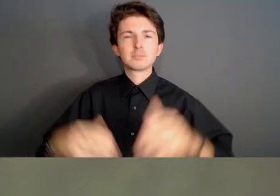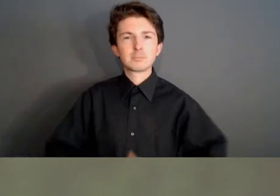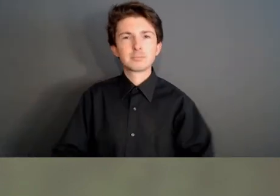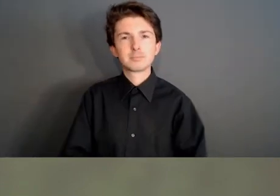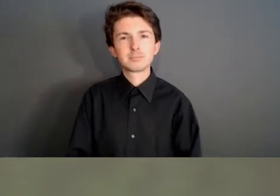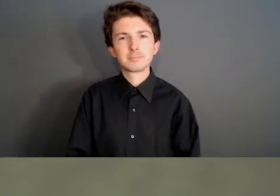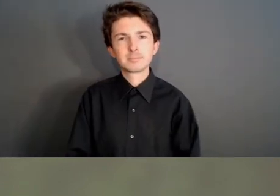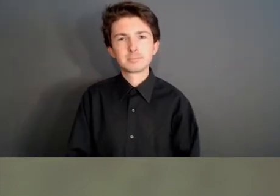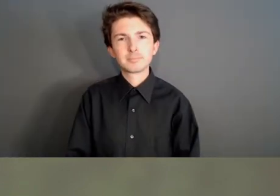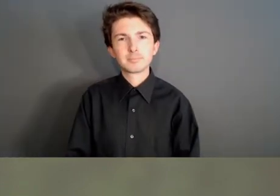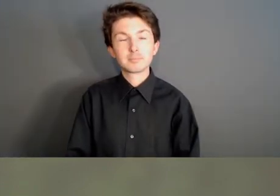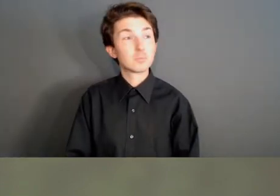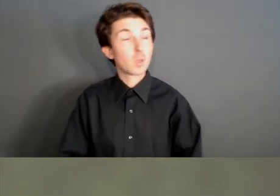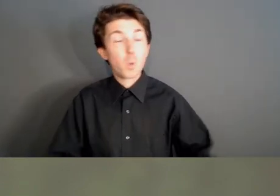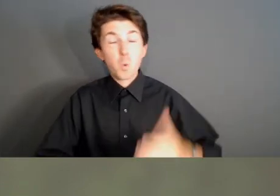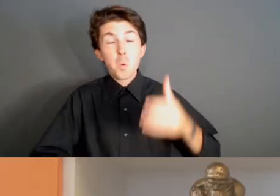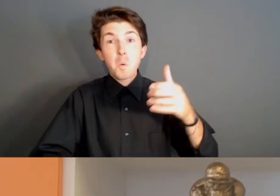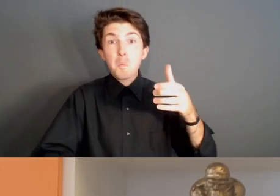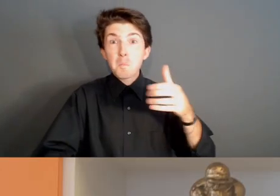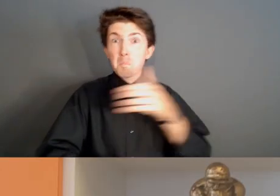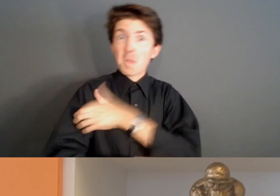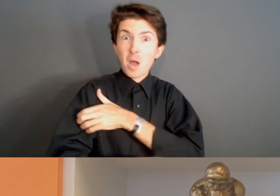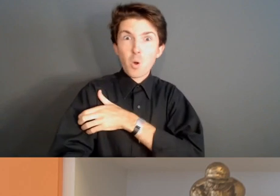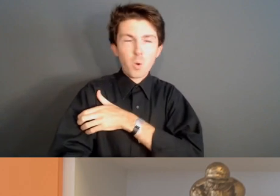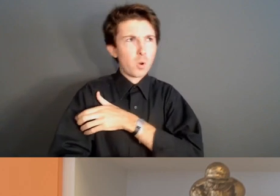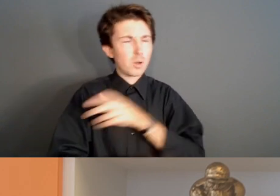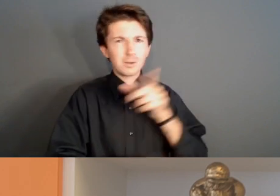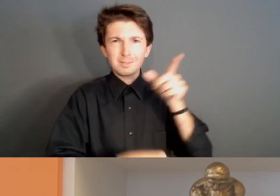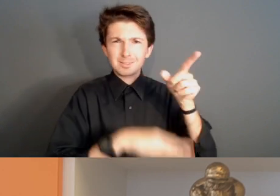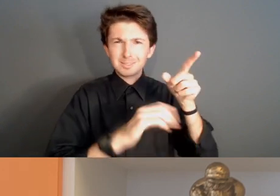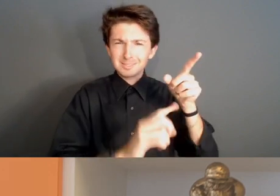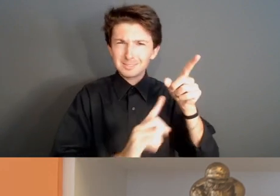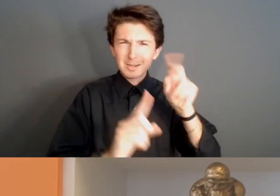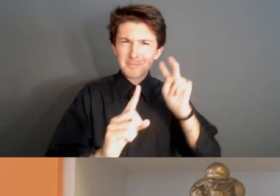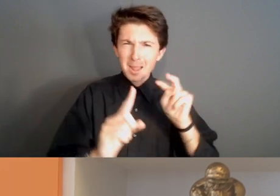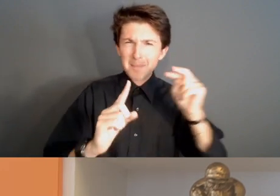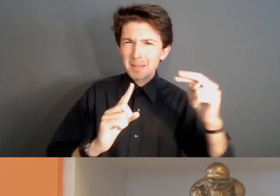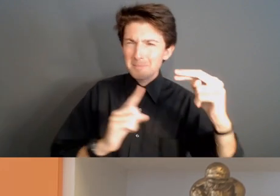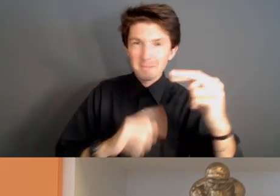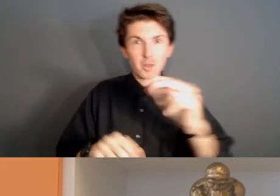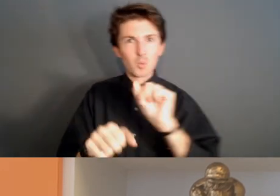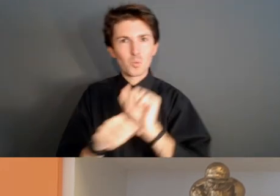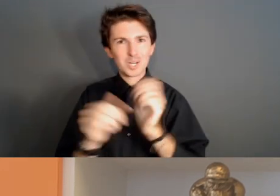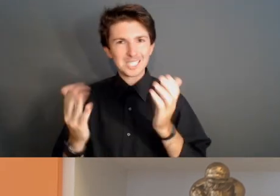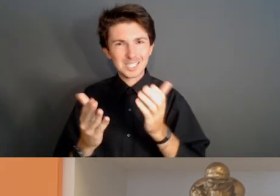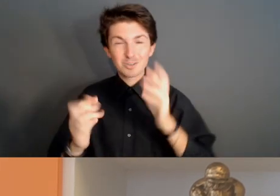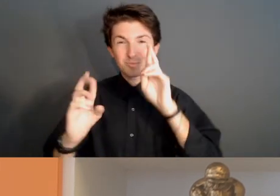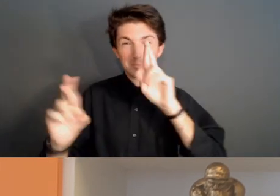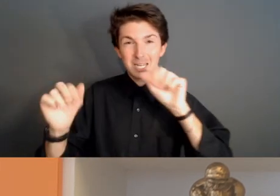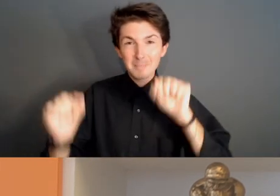was a launching pad. What a powerful portrayal of just some of the work that we've been doing here at